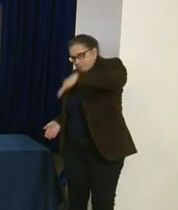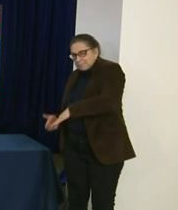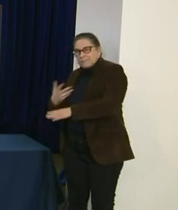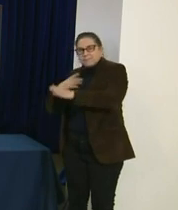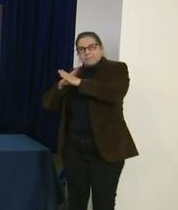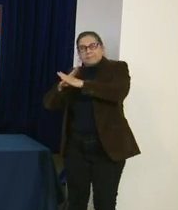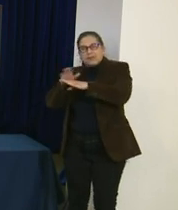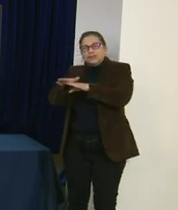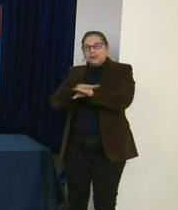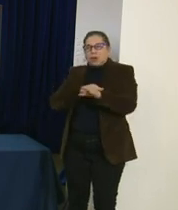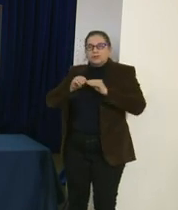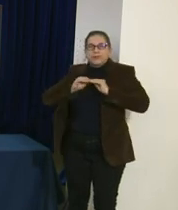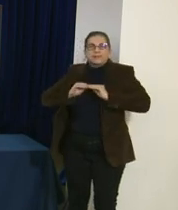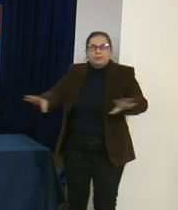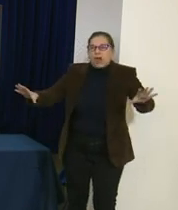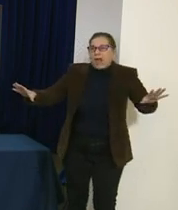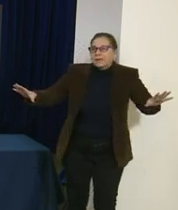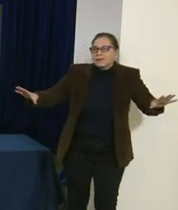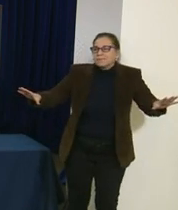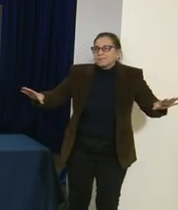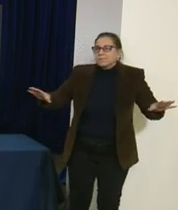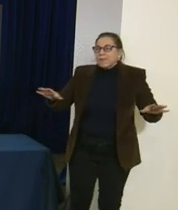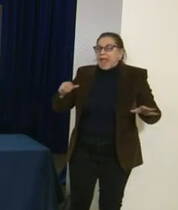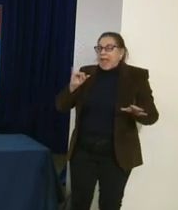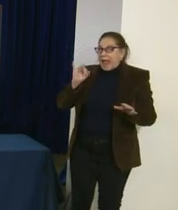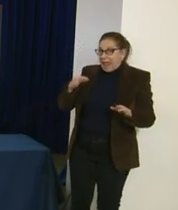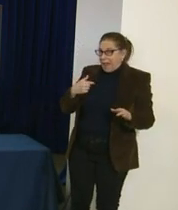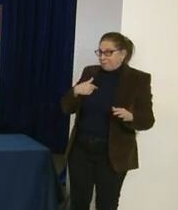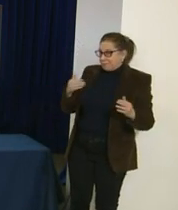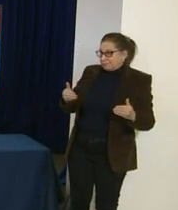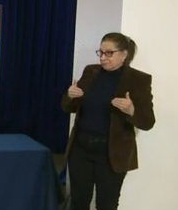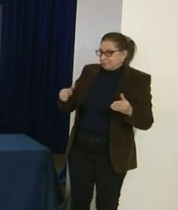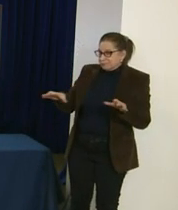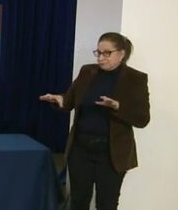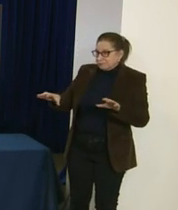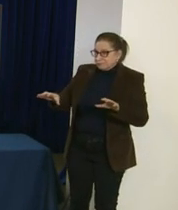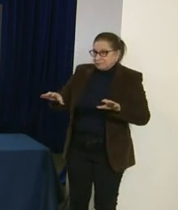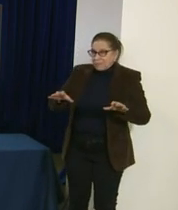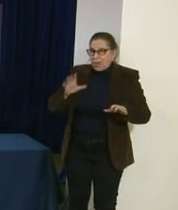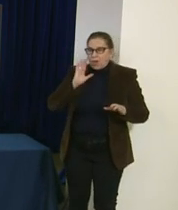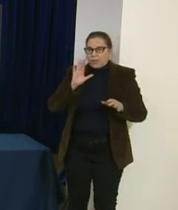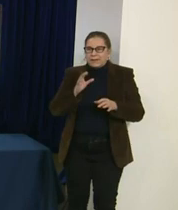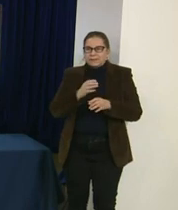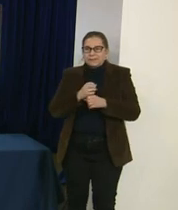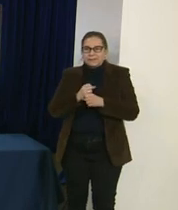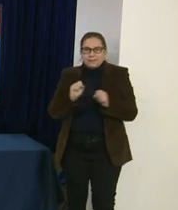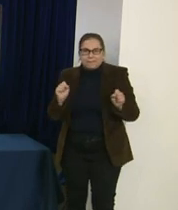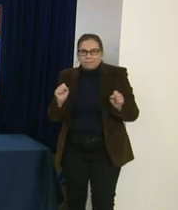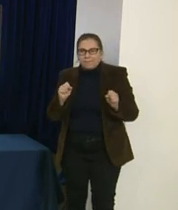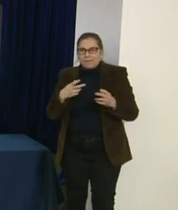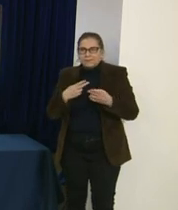our testing supplies, our protective equipment for our doctors and nurses and first responders,